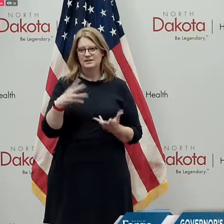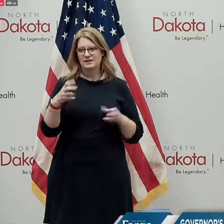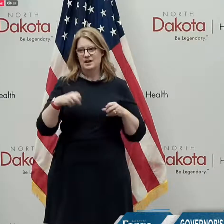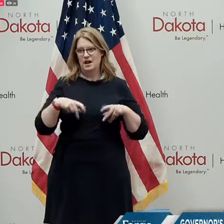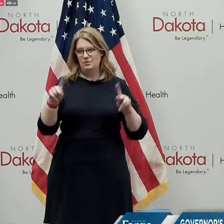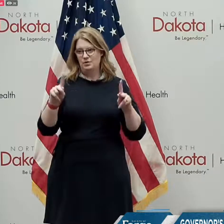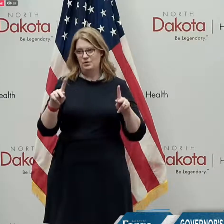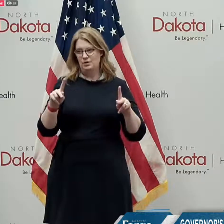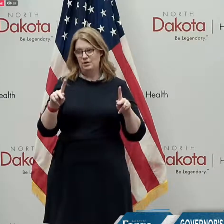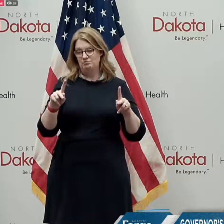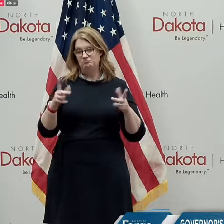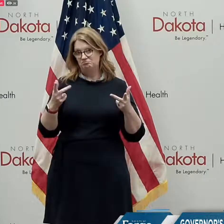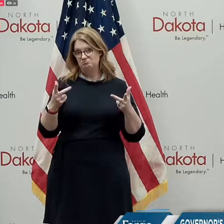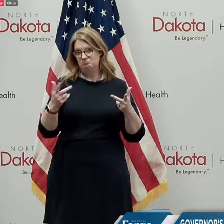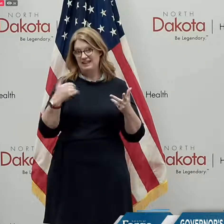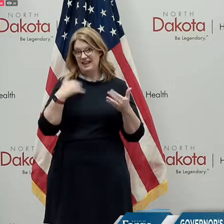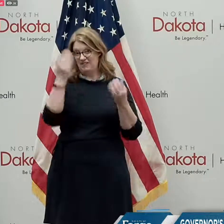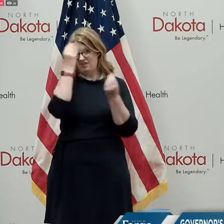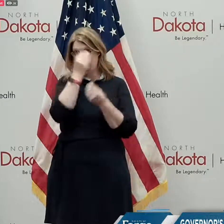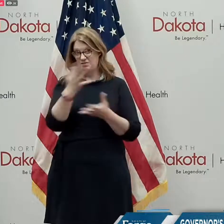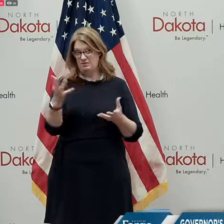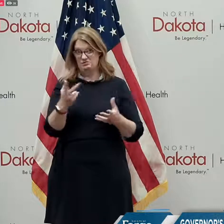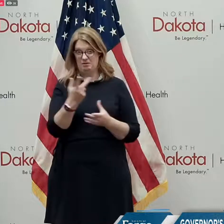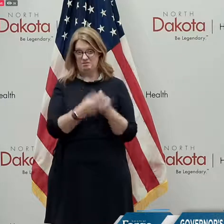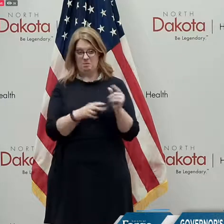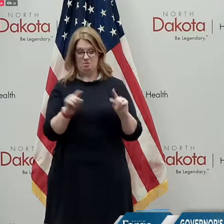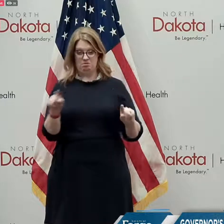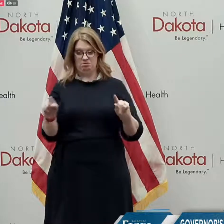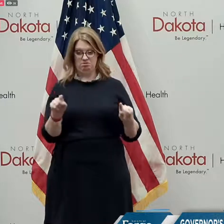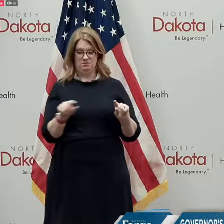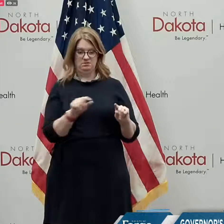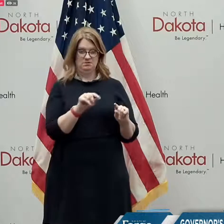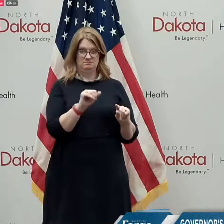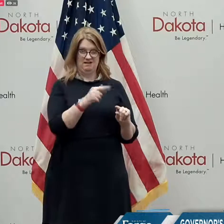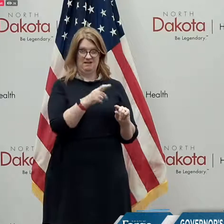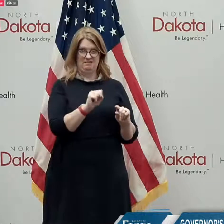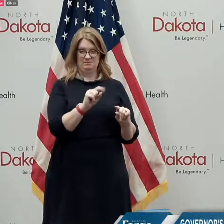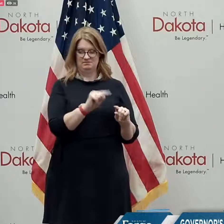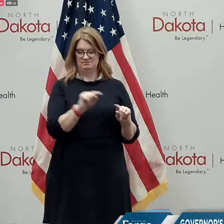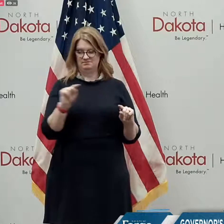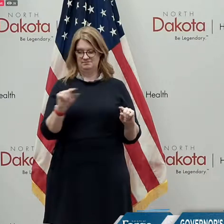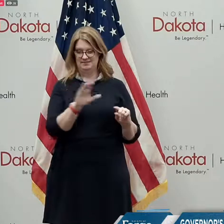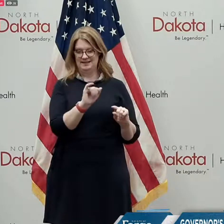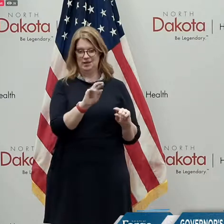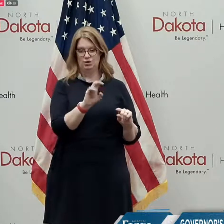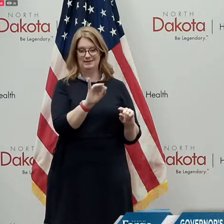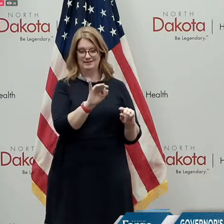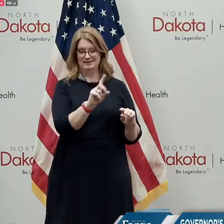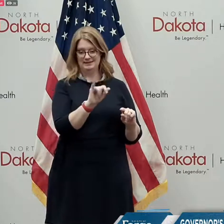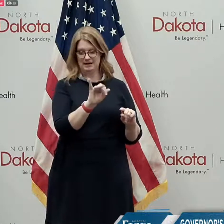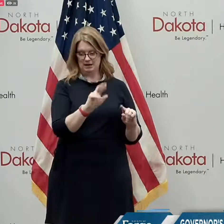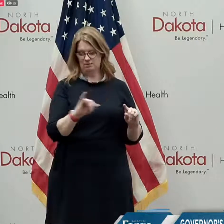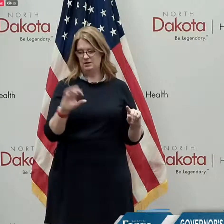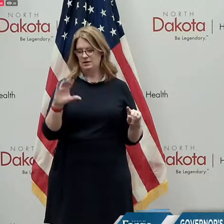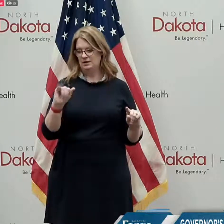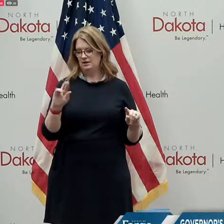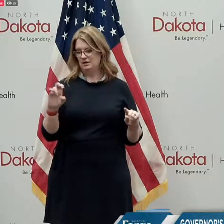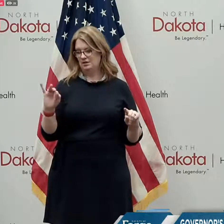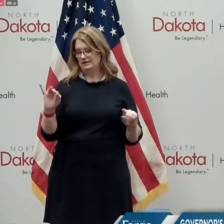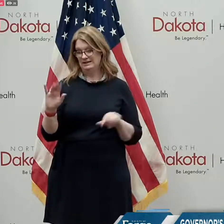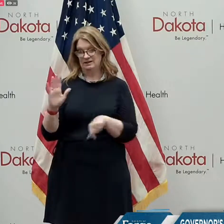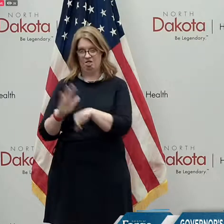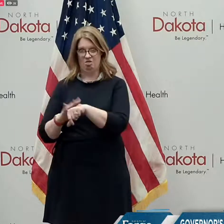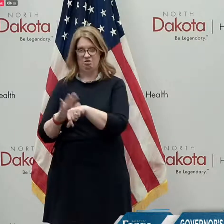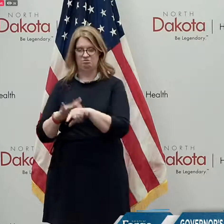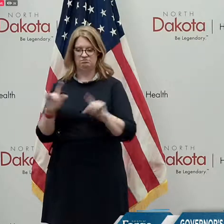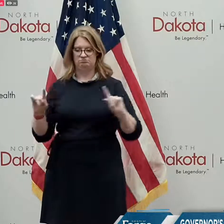to have your data on both these apps protected, but still participate in helping to